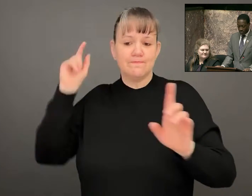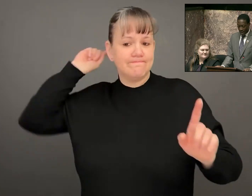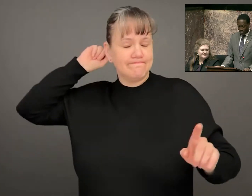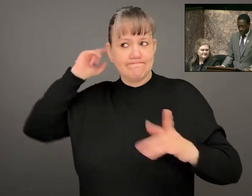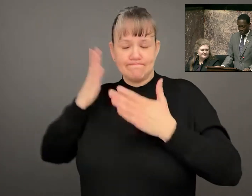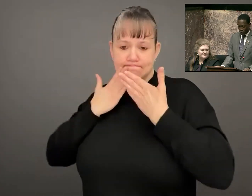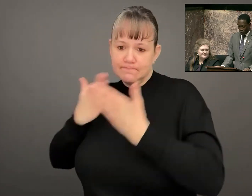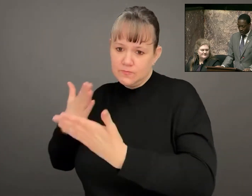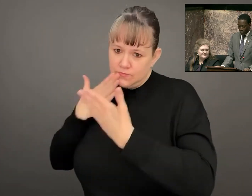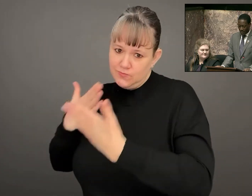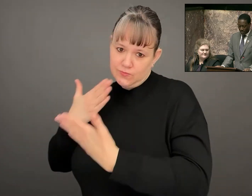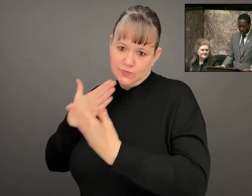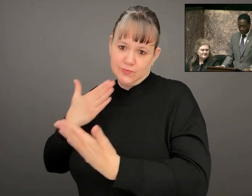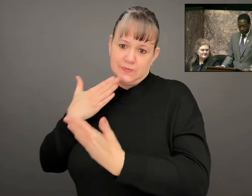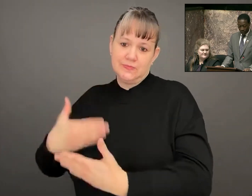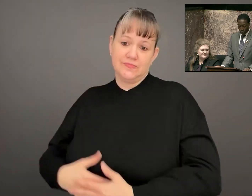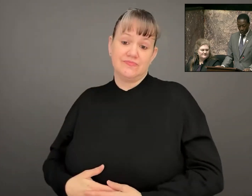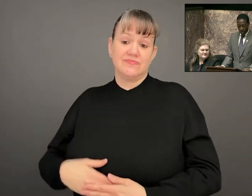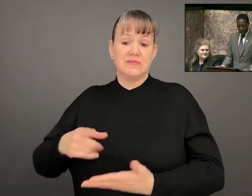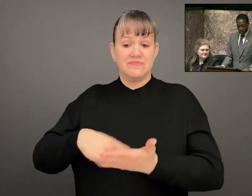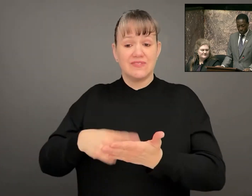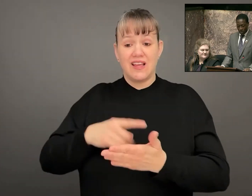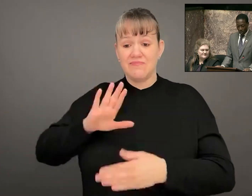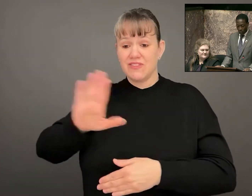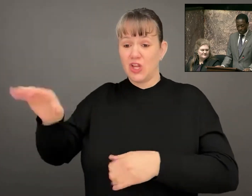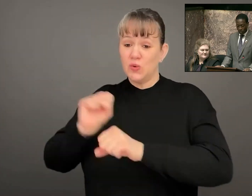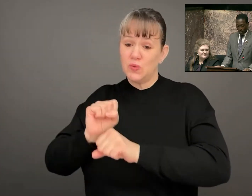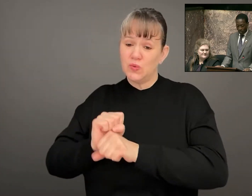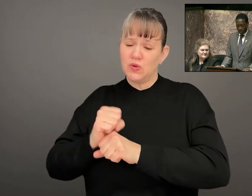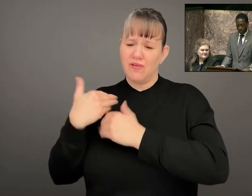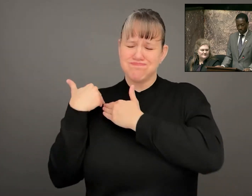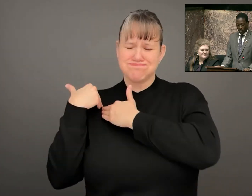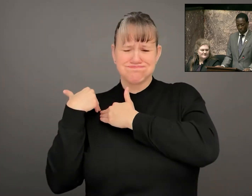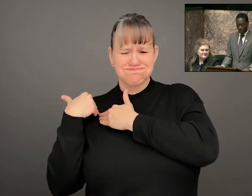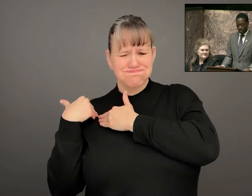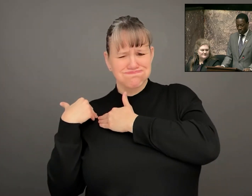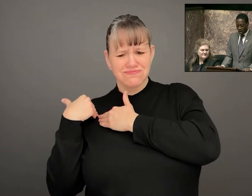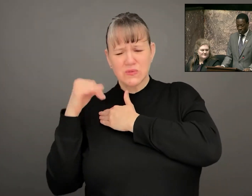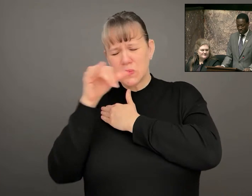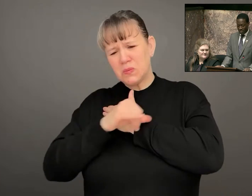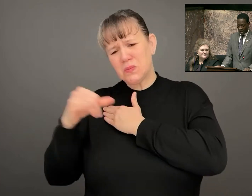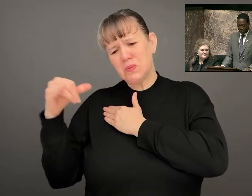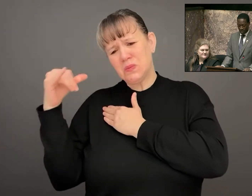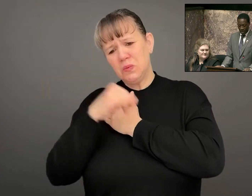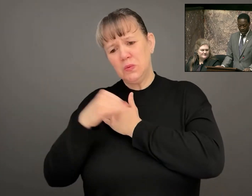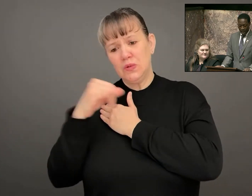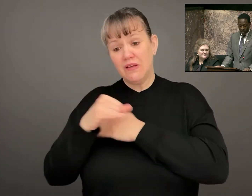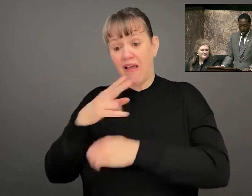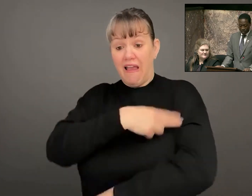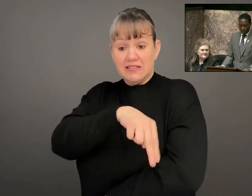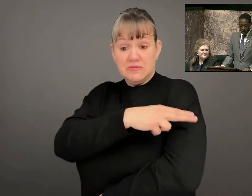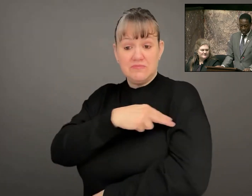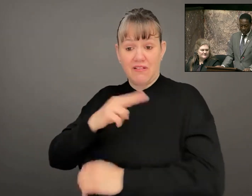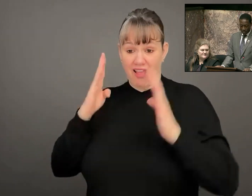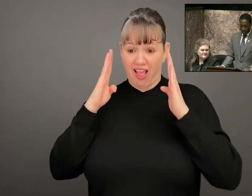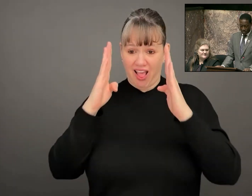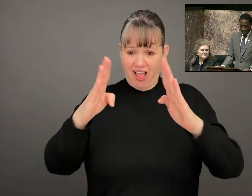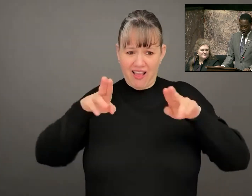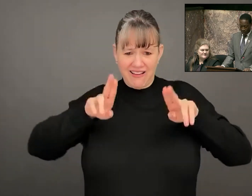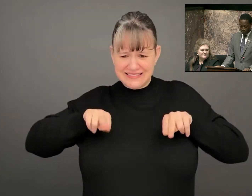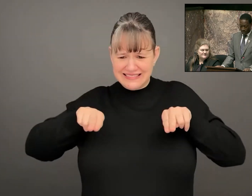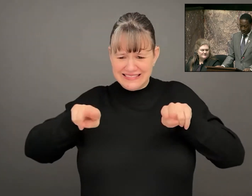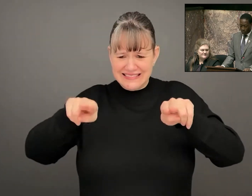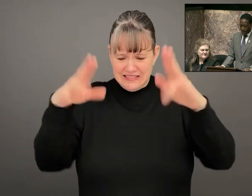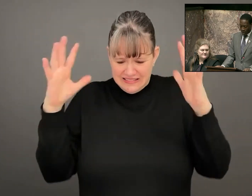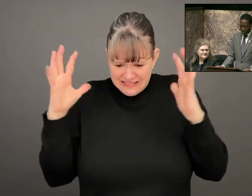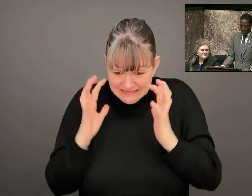when the demands on them are greater than ever, when hospital hallways are crowded, when exhaustion is heavy, and when uncertainty fills the